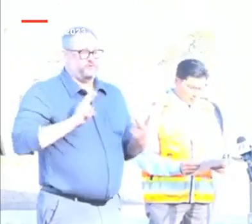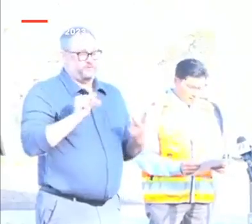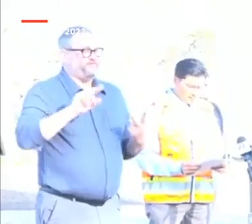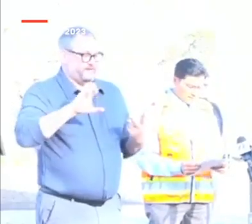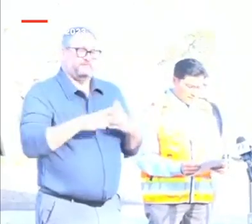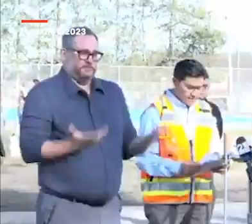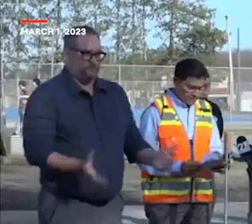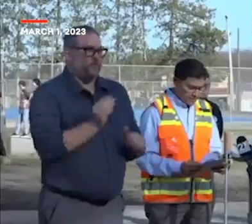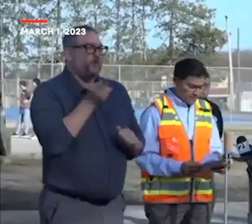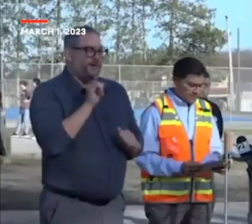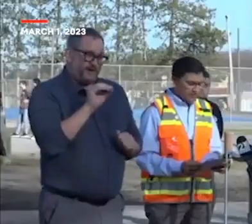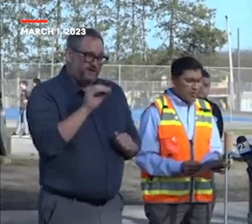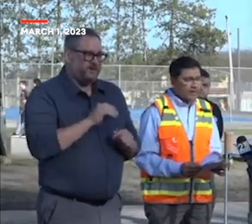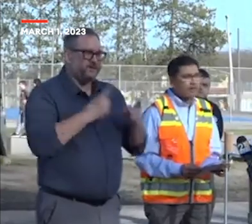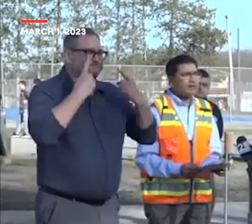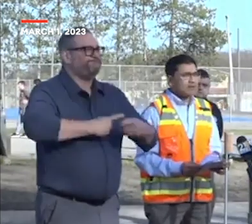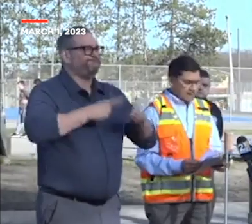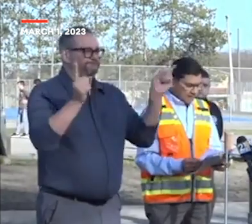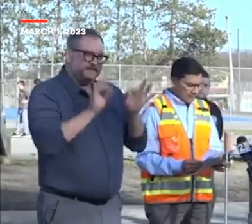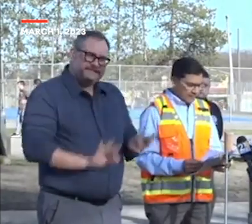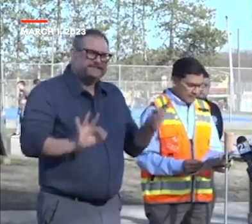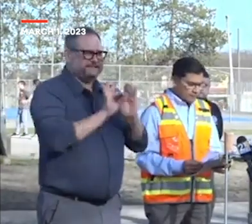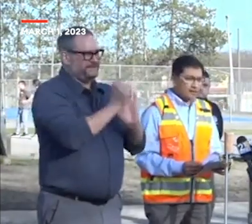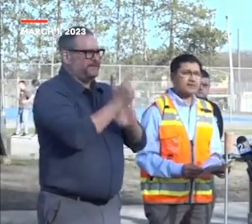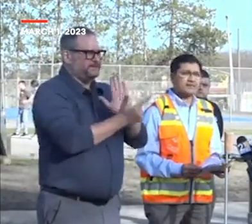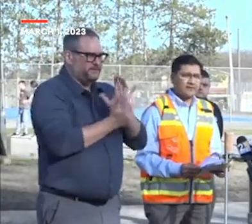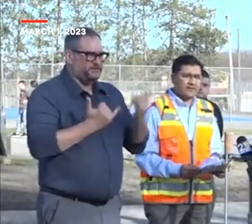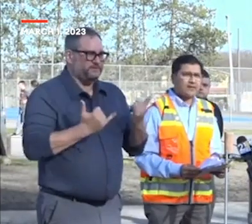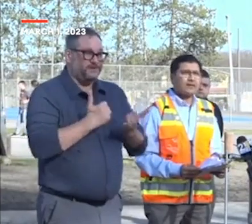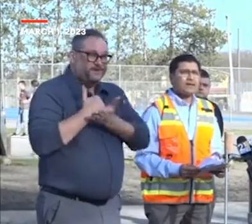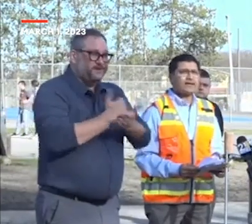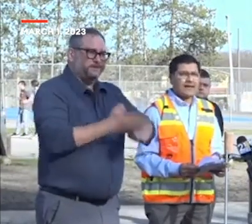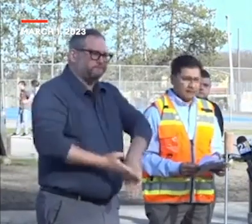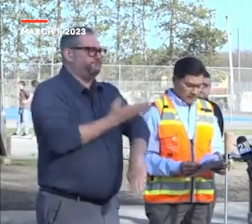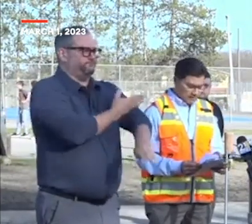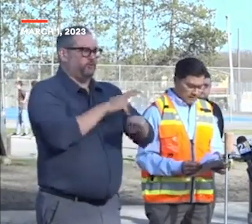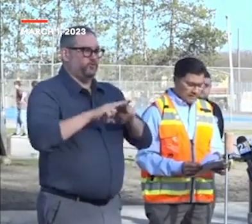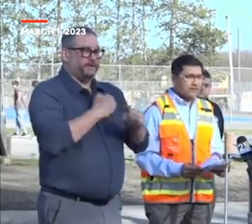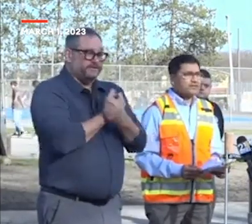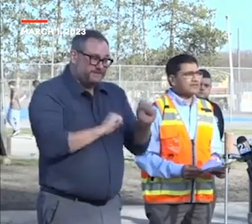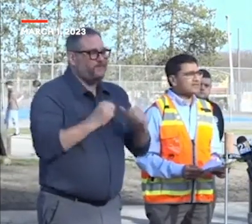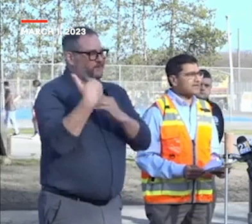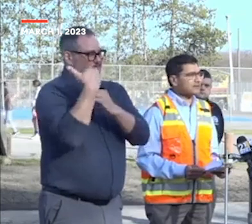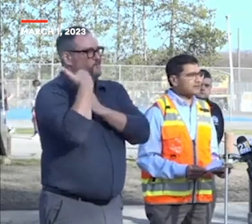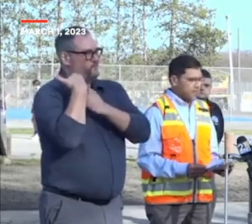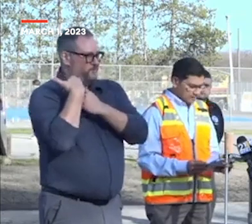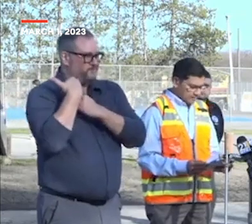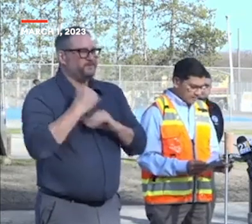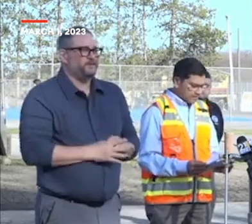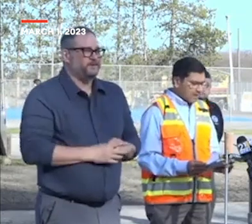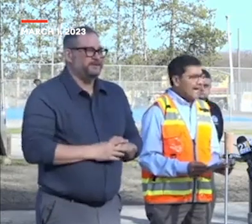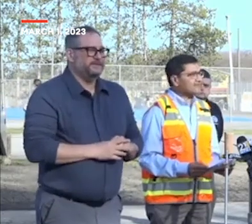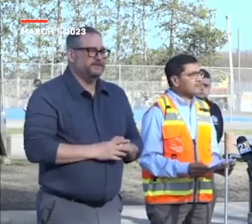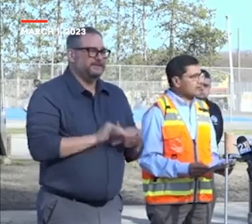announced important legislation this morning to help advance rail safety and accountability, just as Secretary